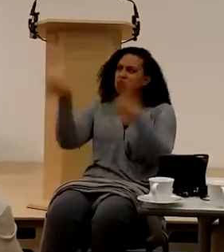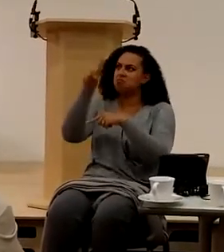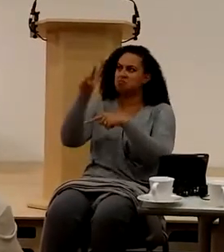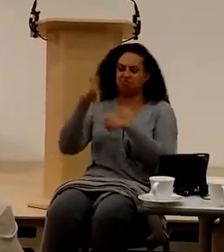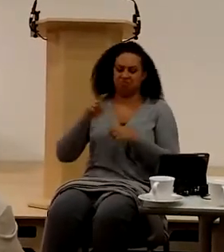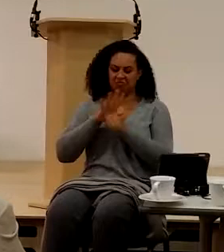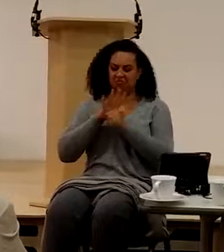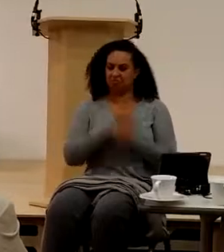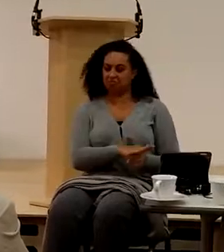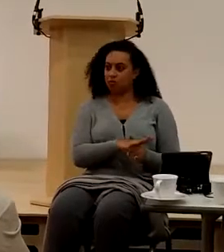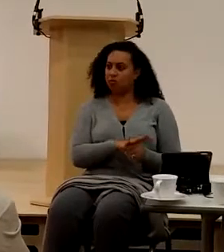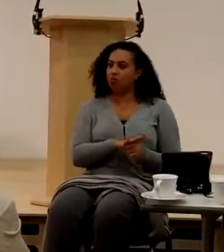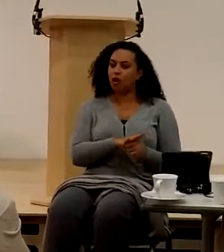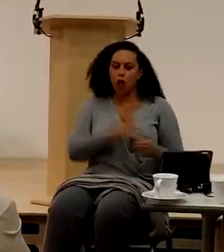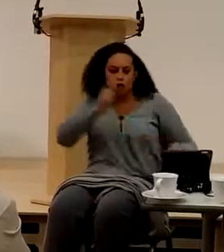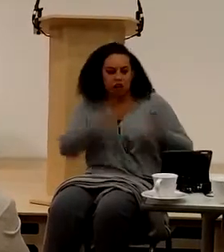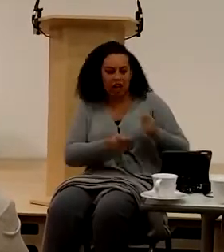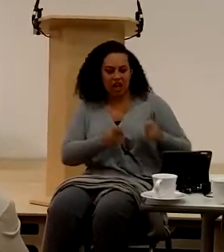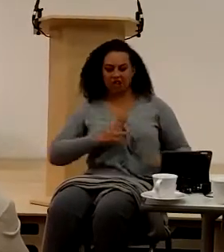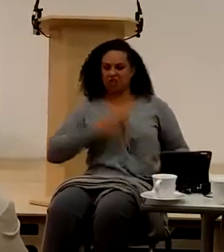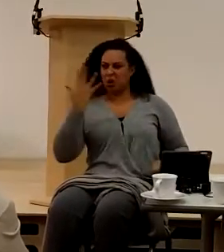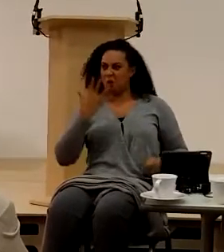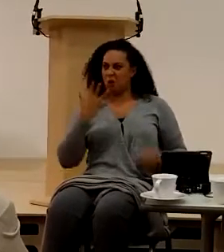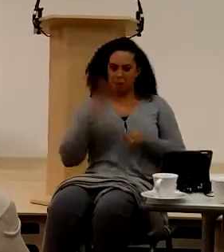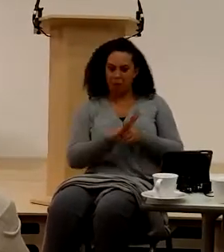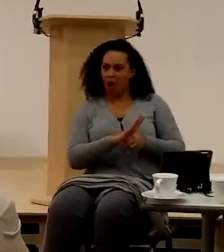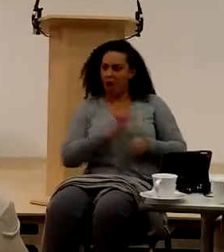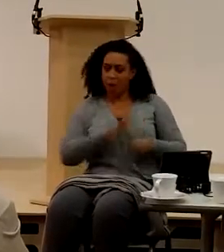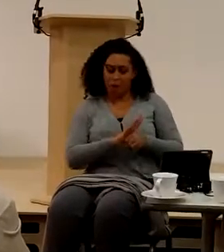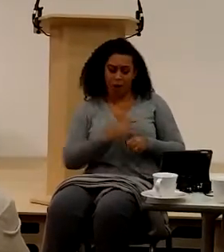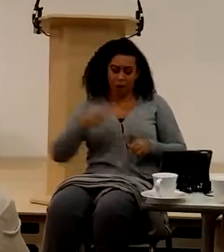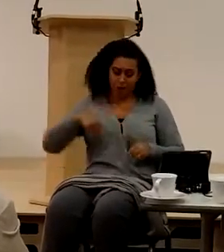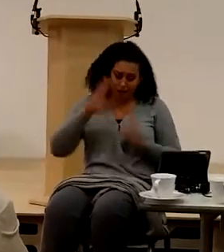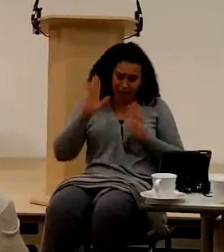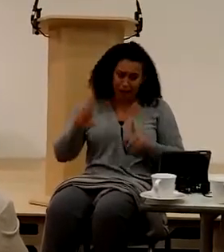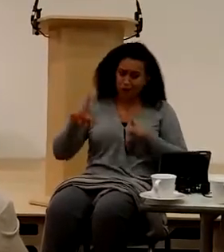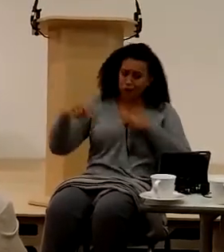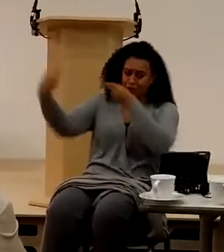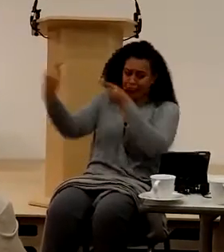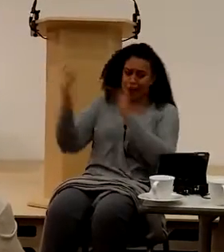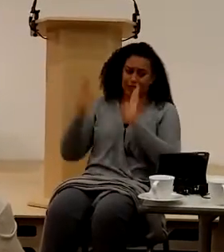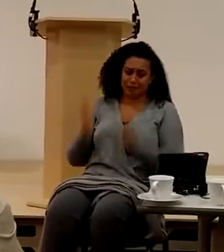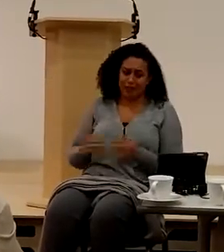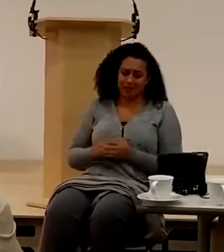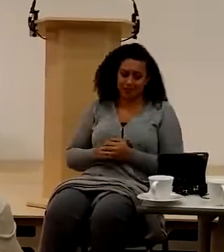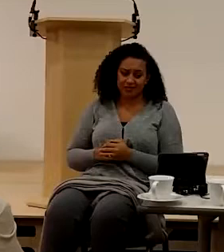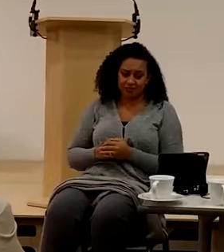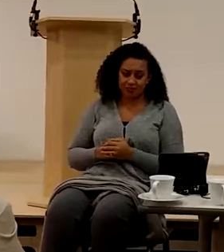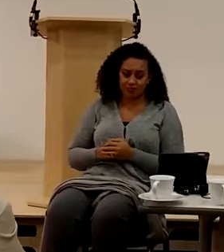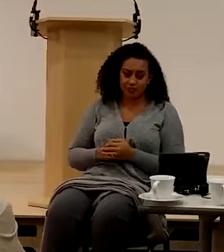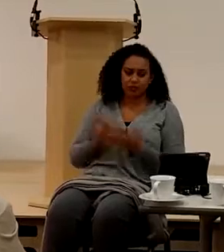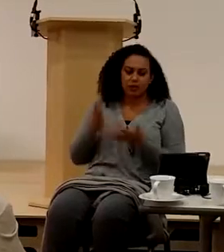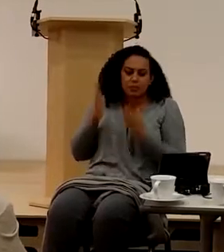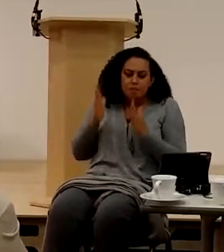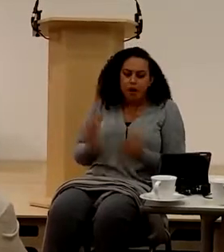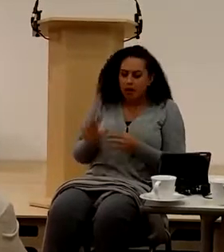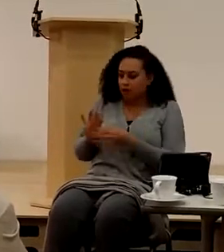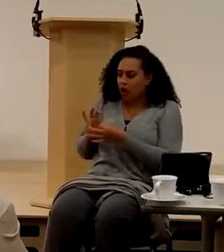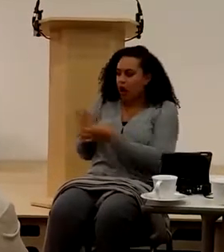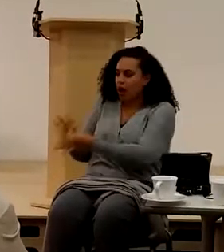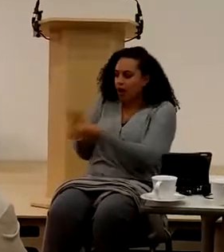be formally organised, multiple alliances may